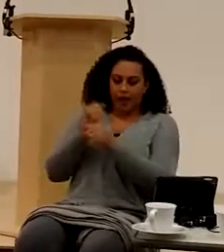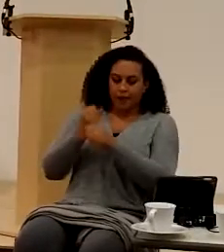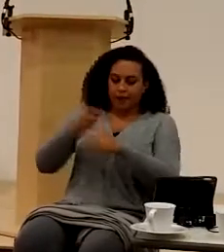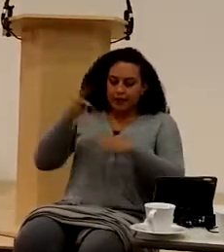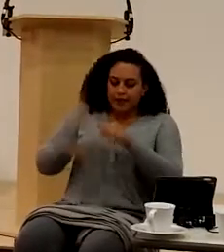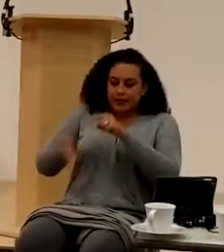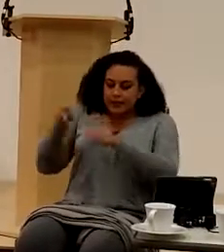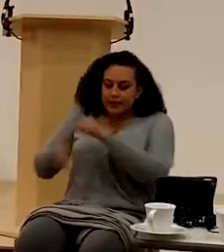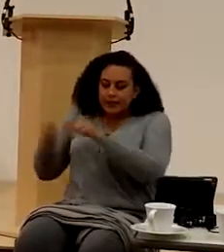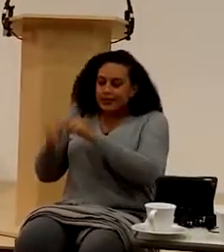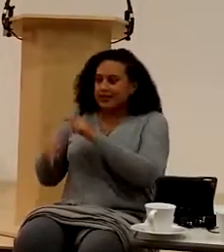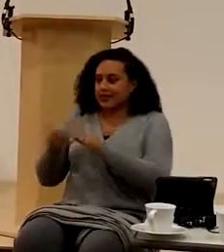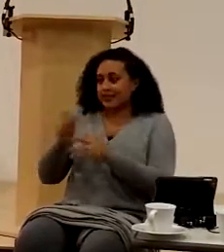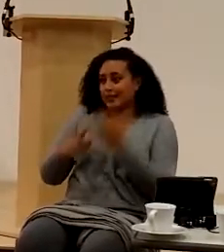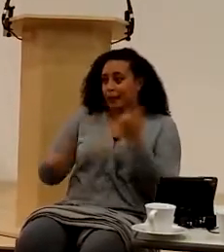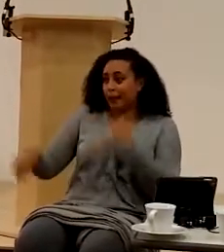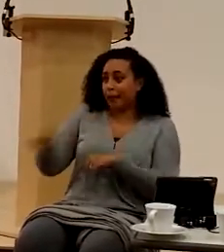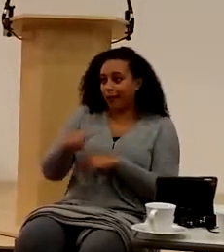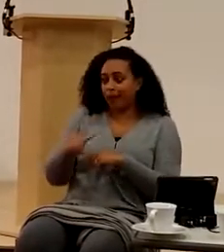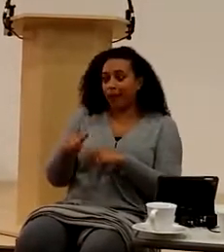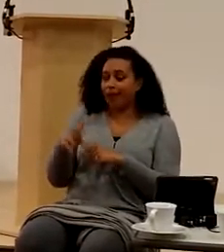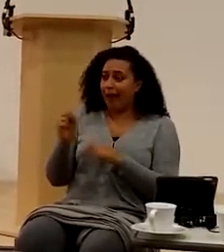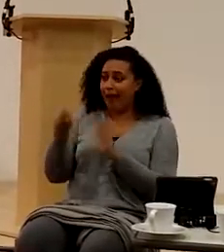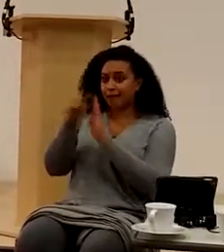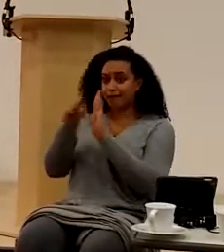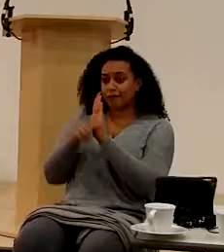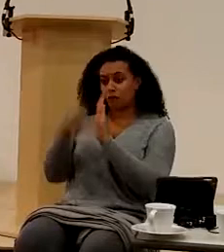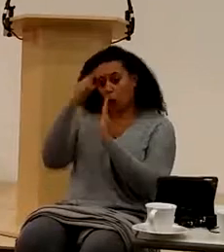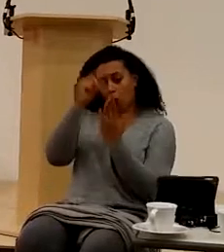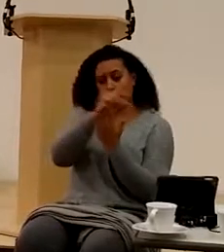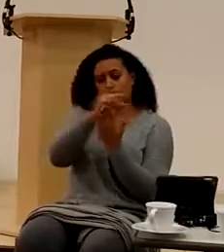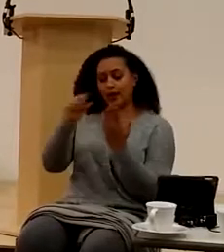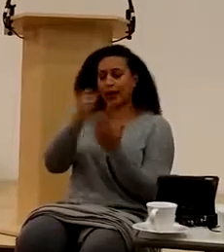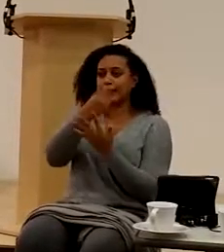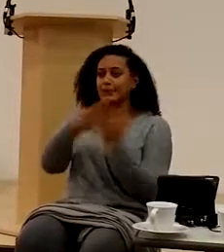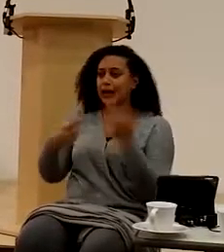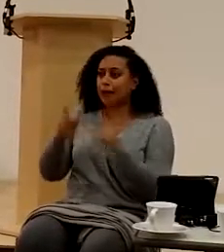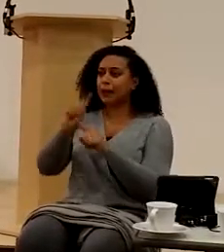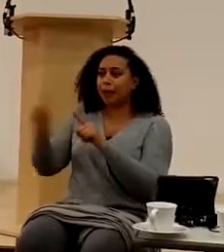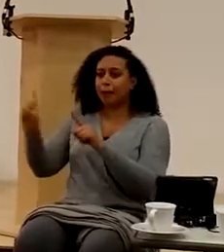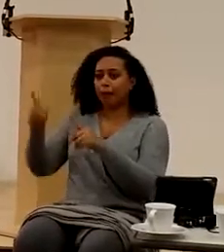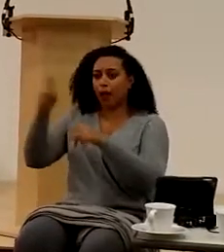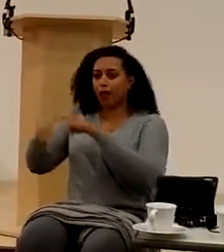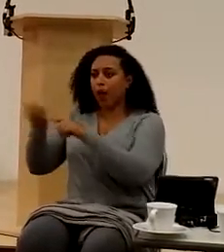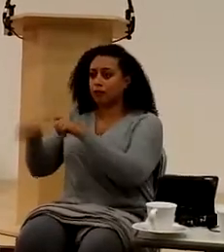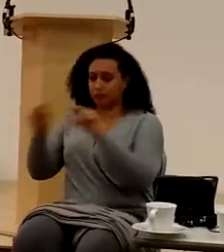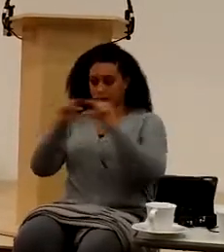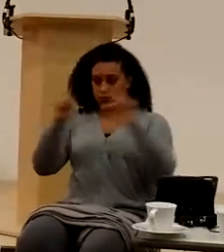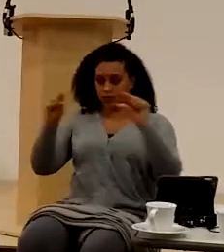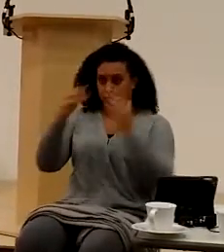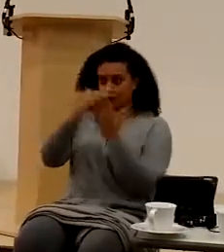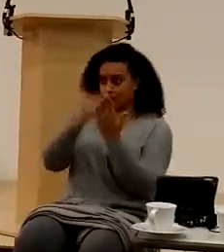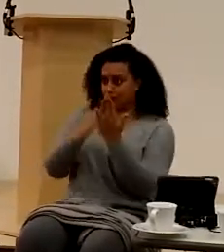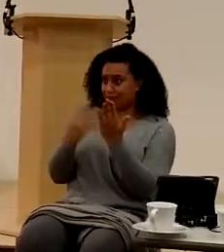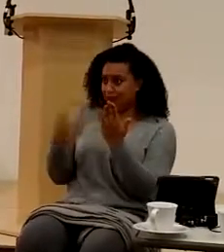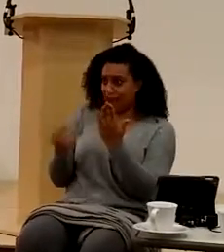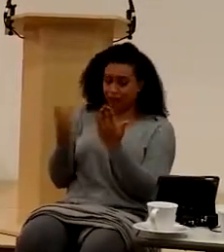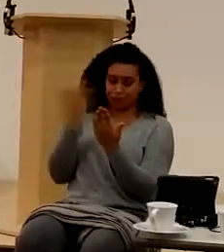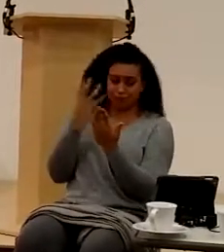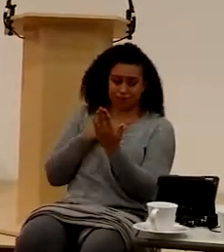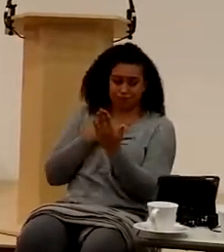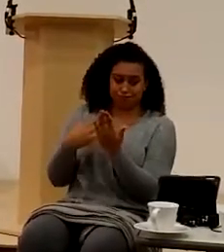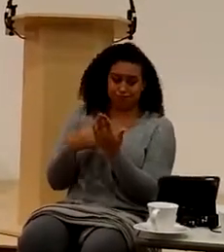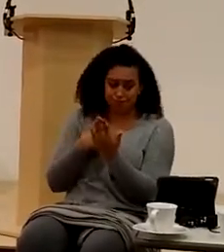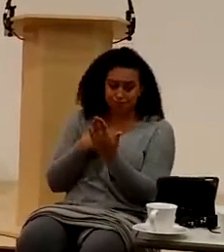struggle against austerity, led by disabled people